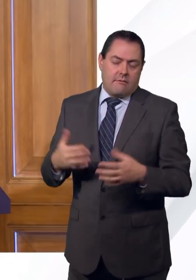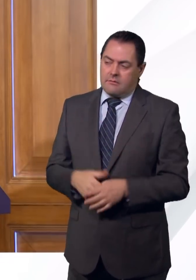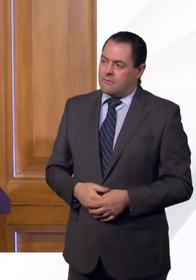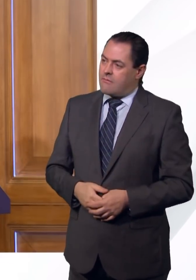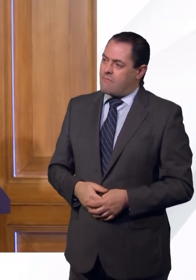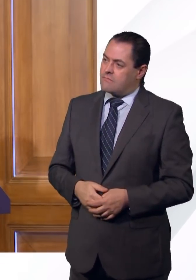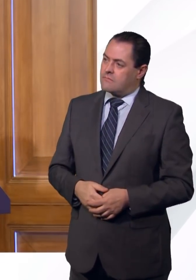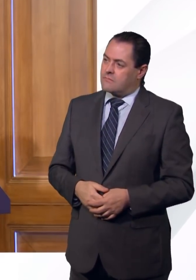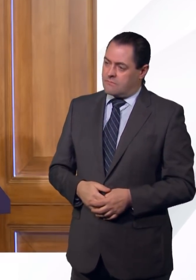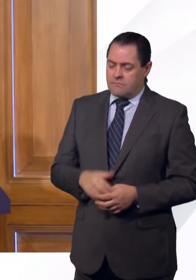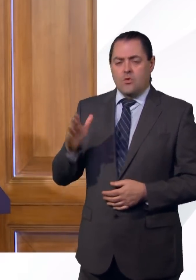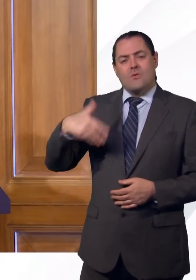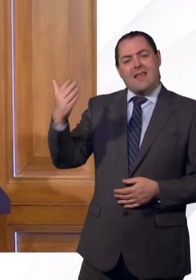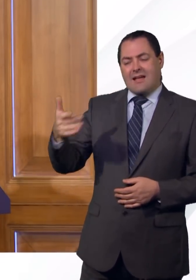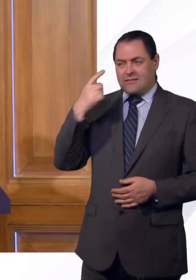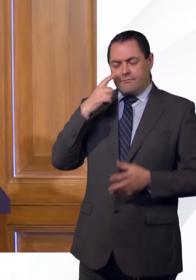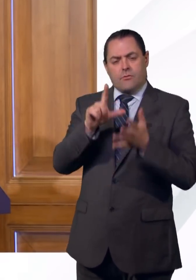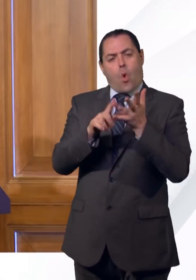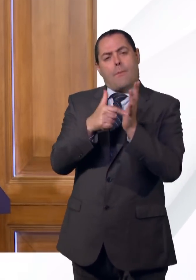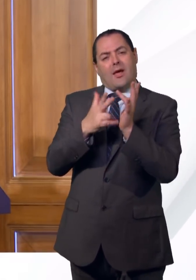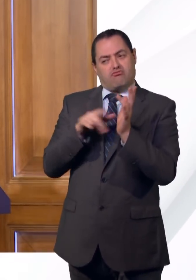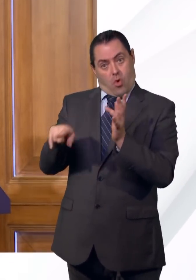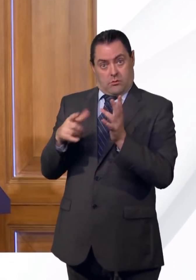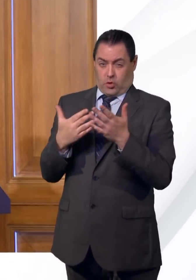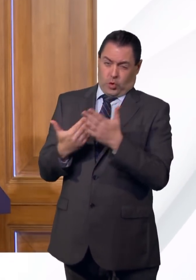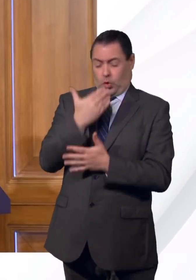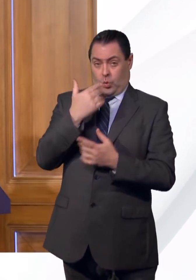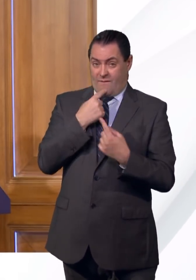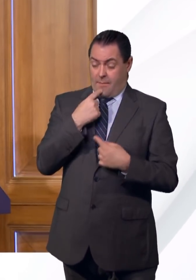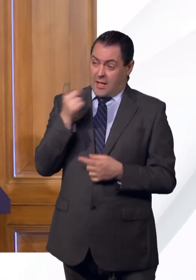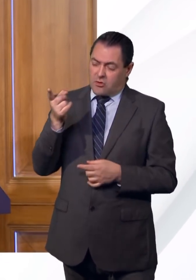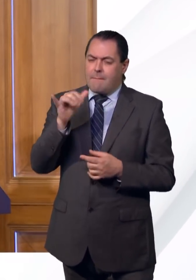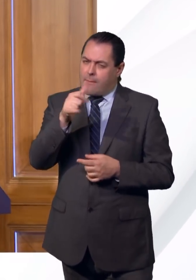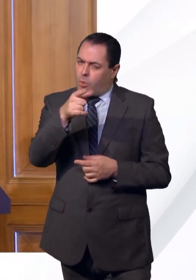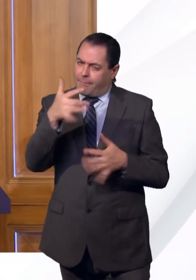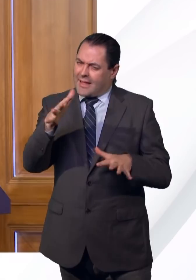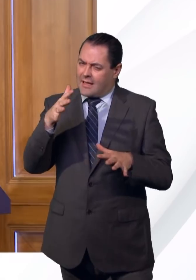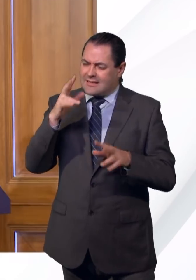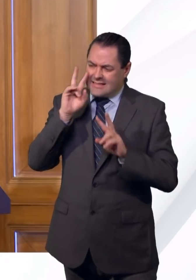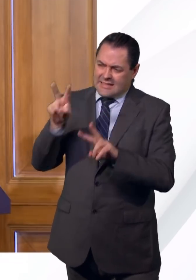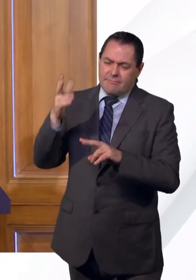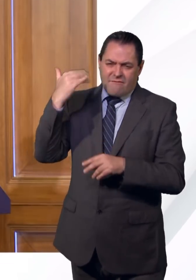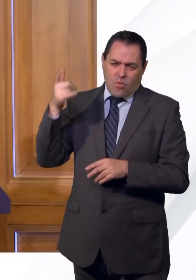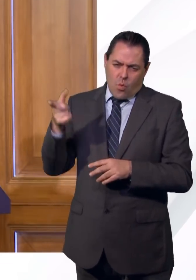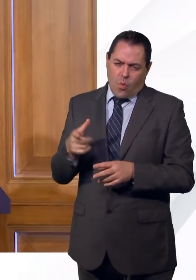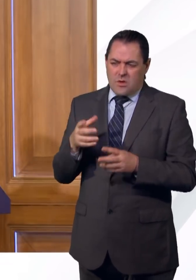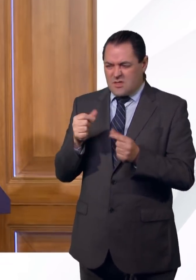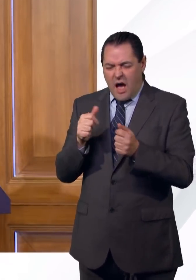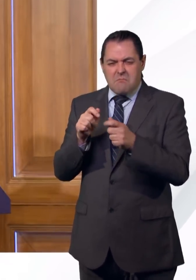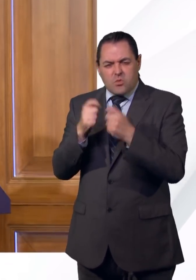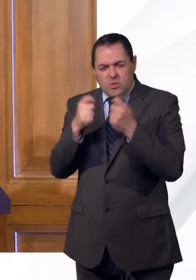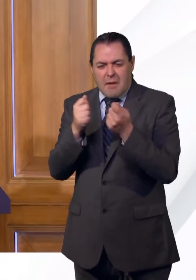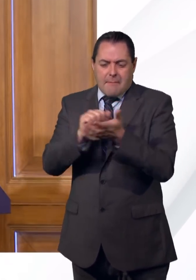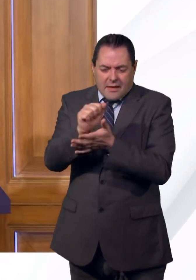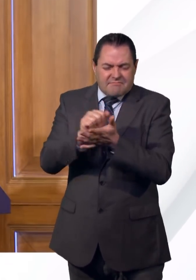So now we move on to the data on Omicron, and these are data probably people have seen versions of in media over the last few